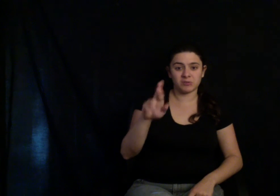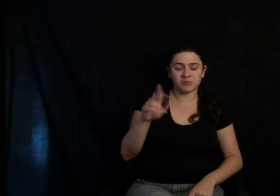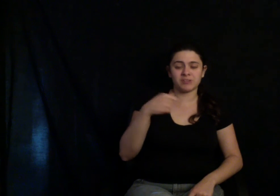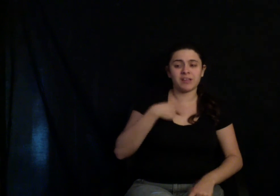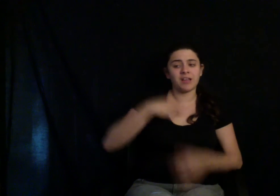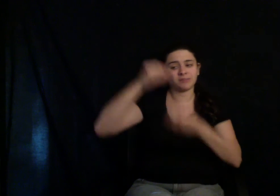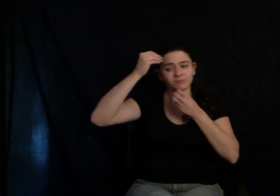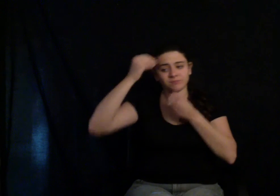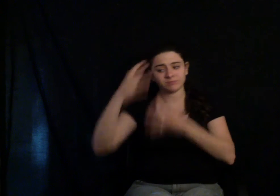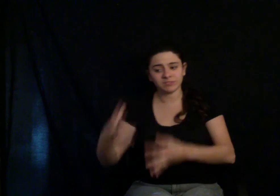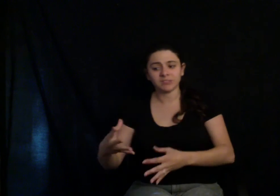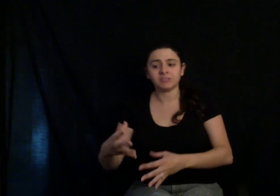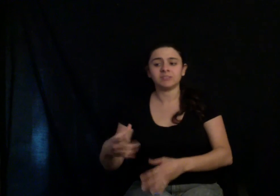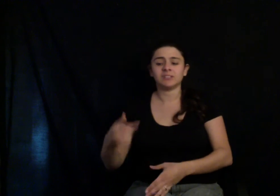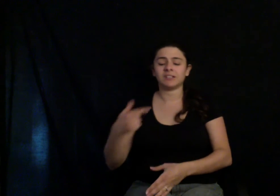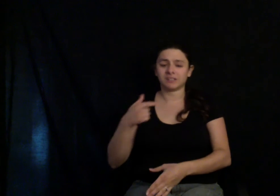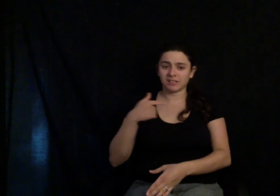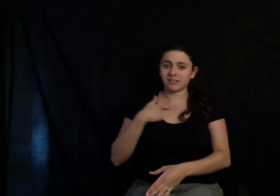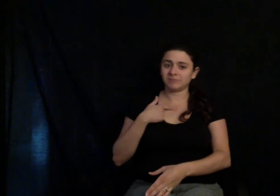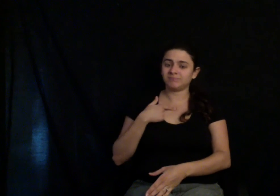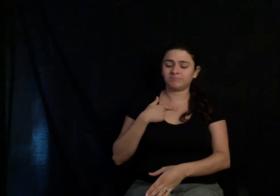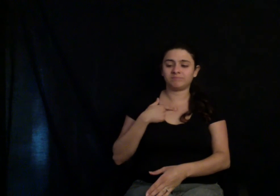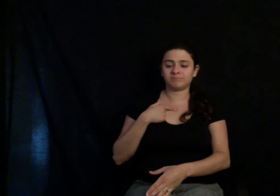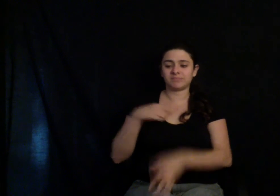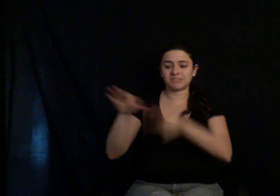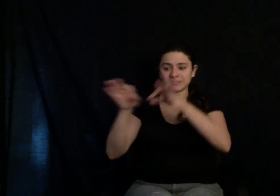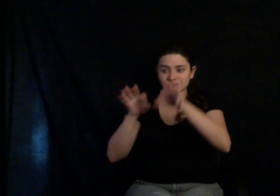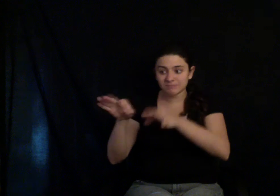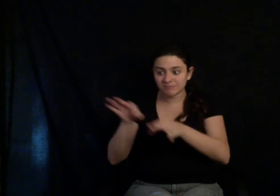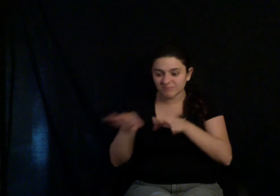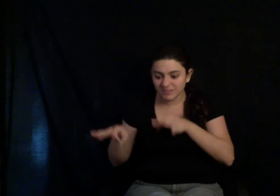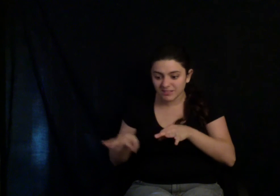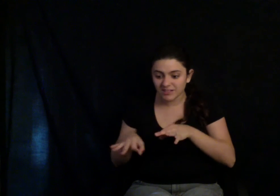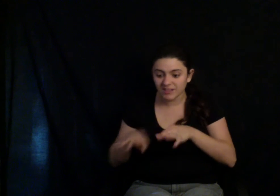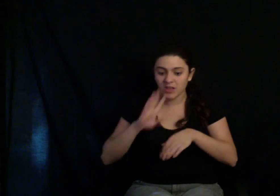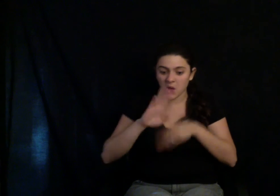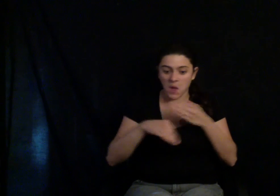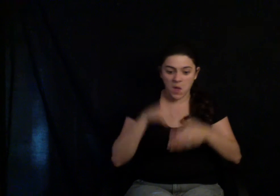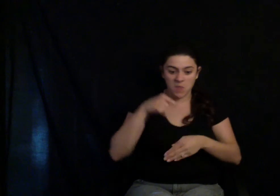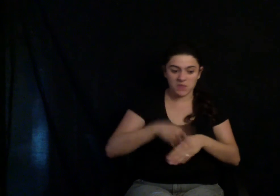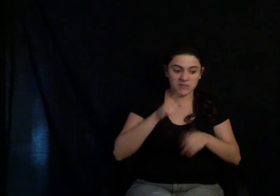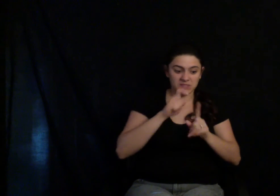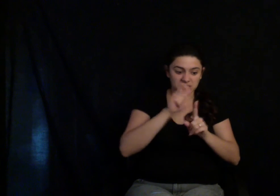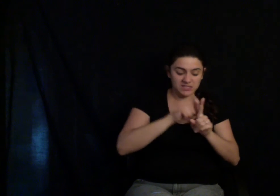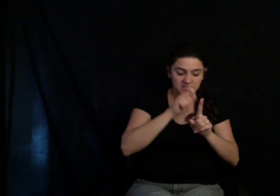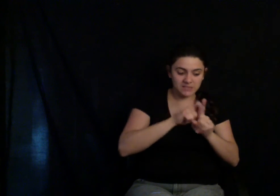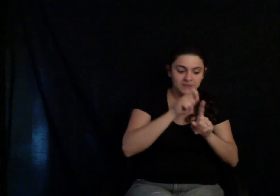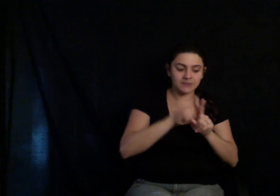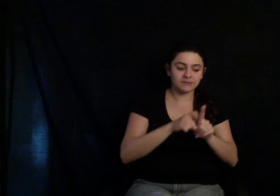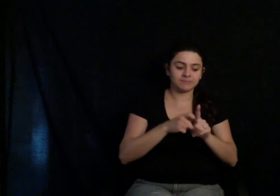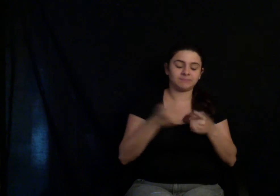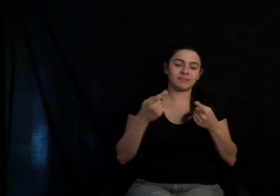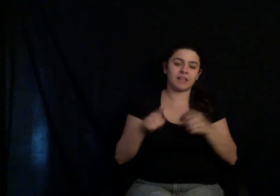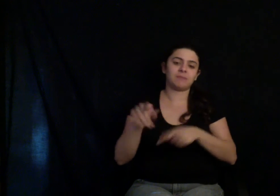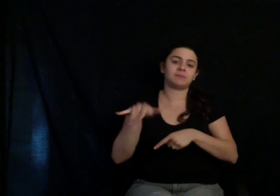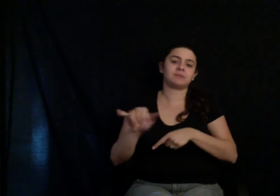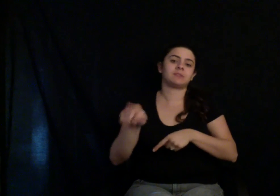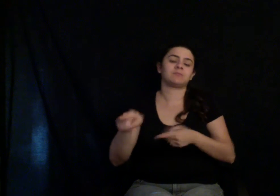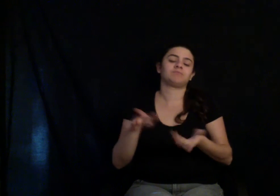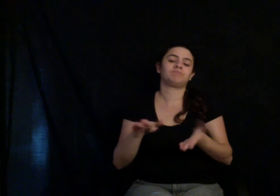from the fire. I barely escaped. Like, I could have died in that fire. It was terrible. It was scary. And I'm very grateful to